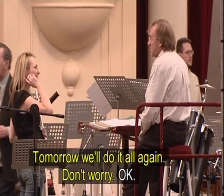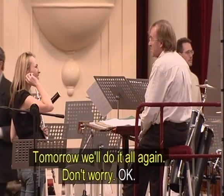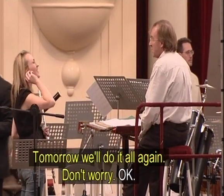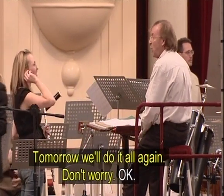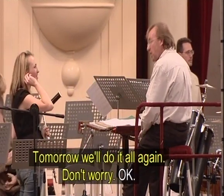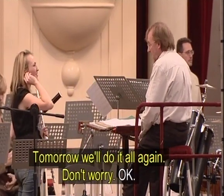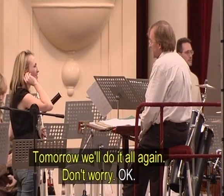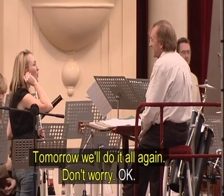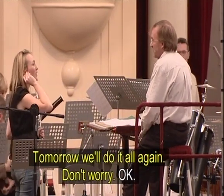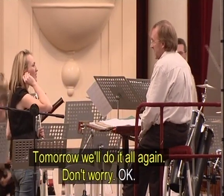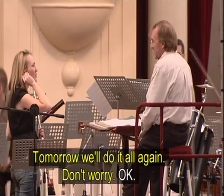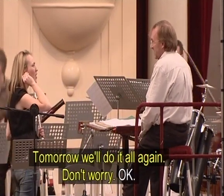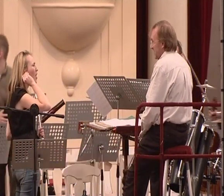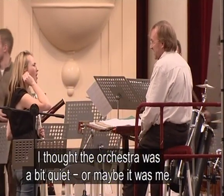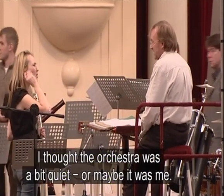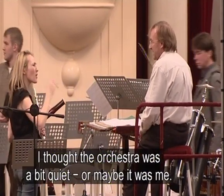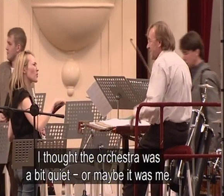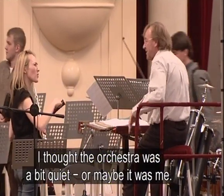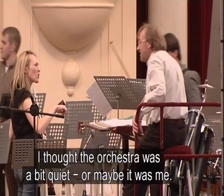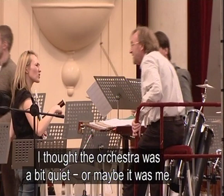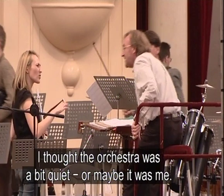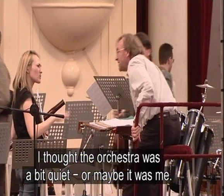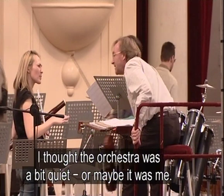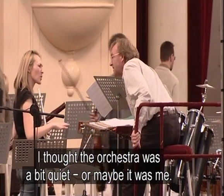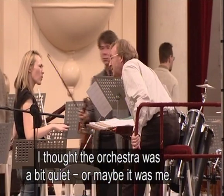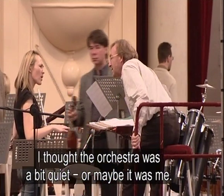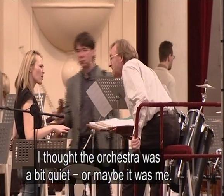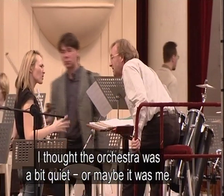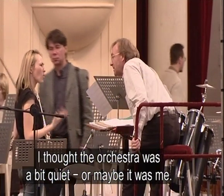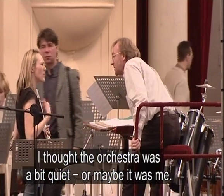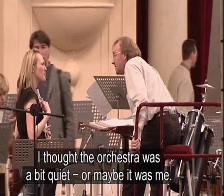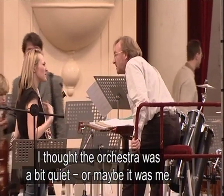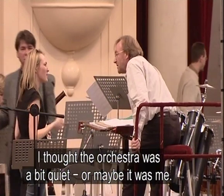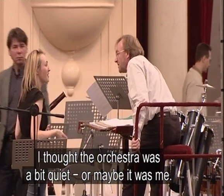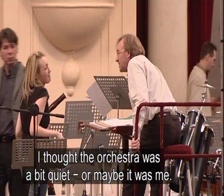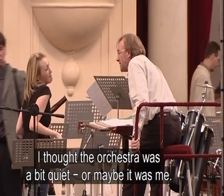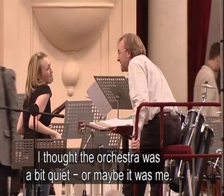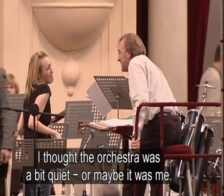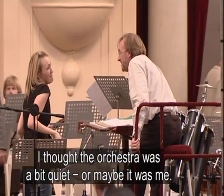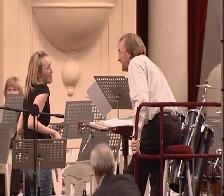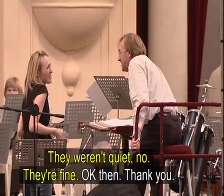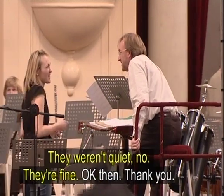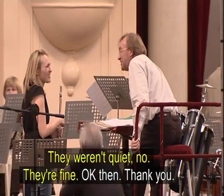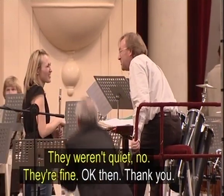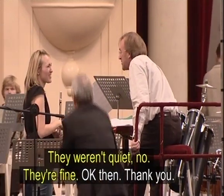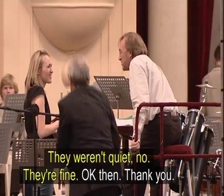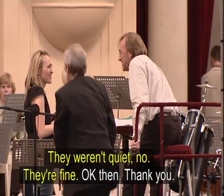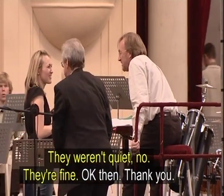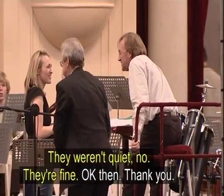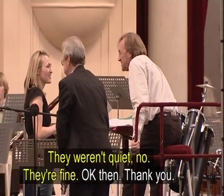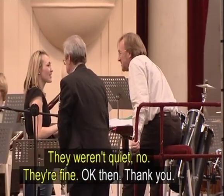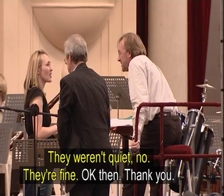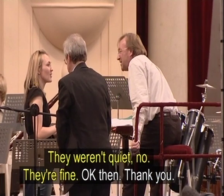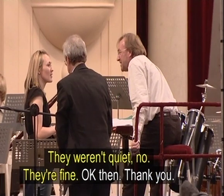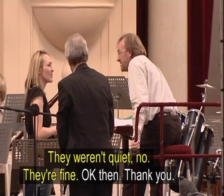again. Yeah. All days. I thought the orchestra was a bit quiet, or maybe it's me. Do you think? They weren't quiet,